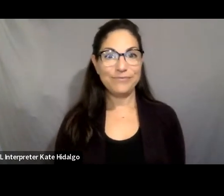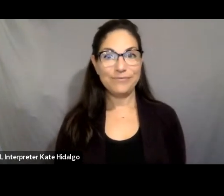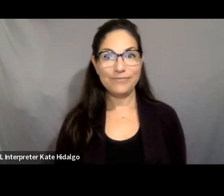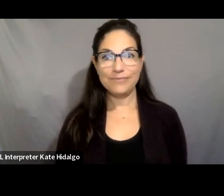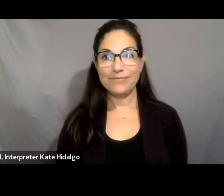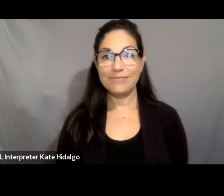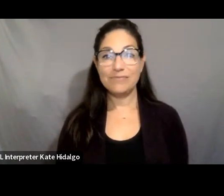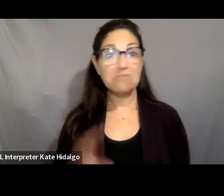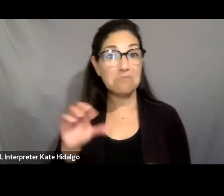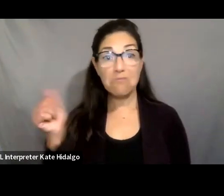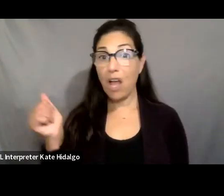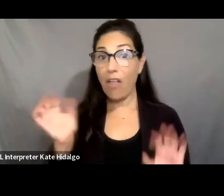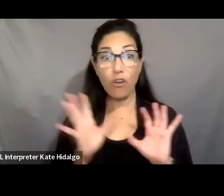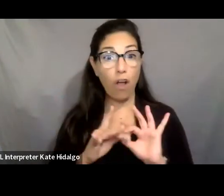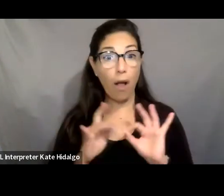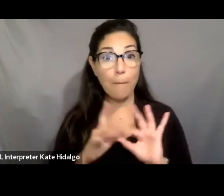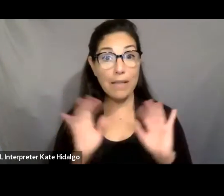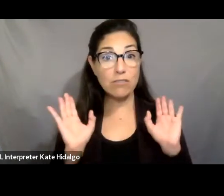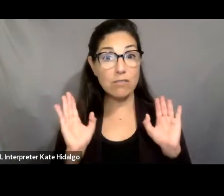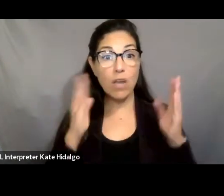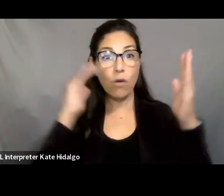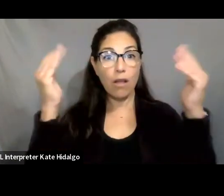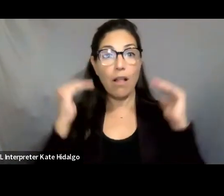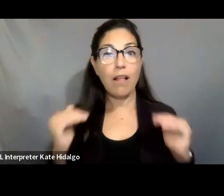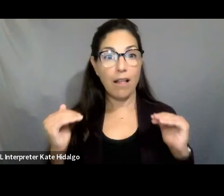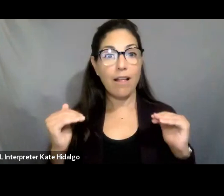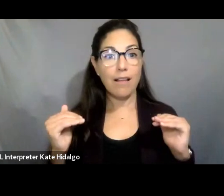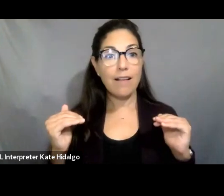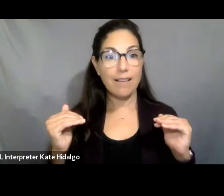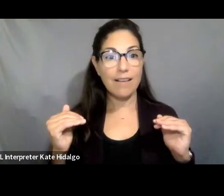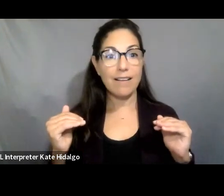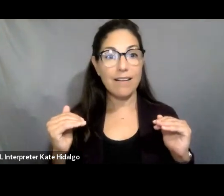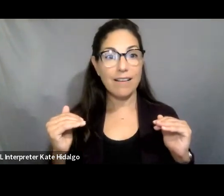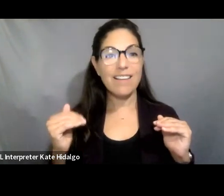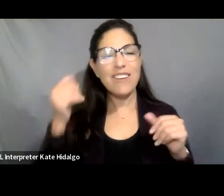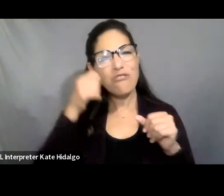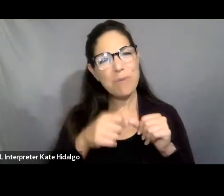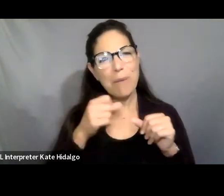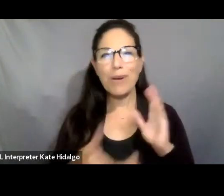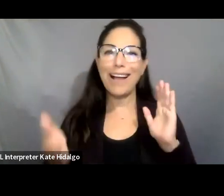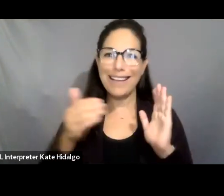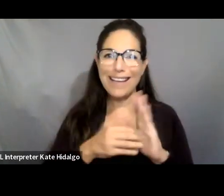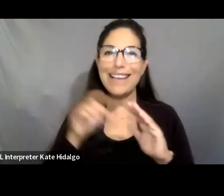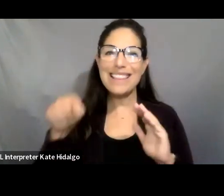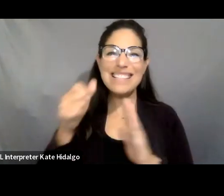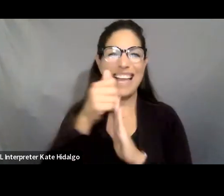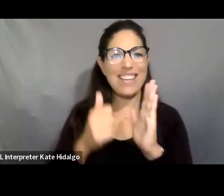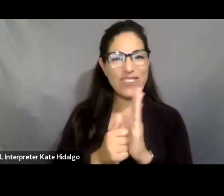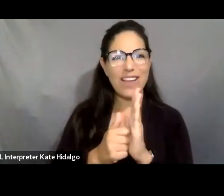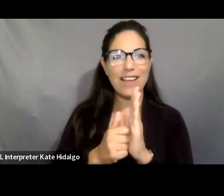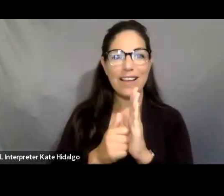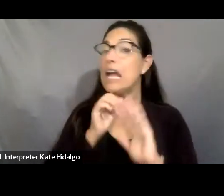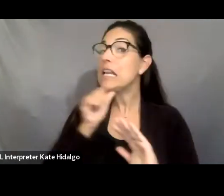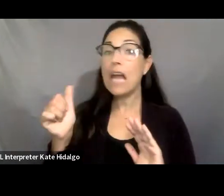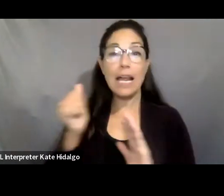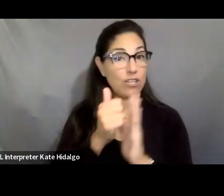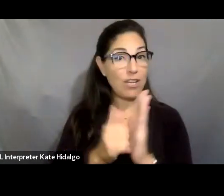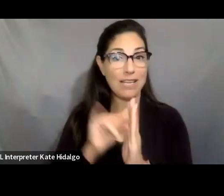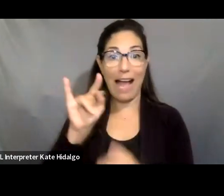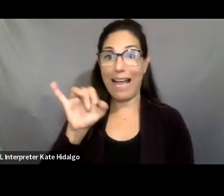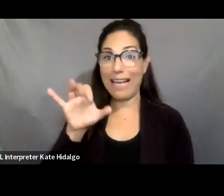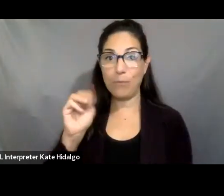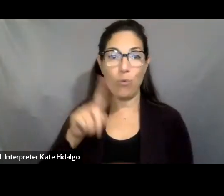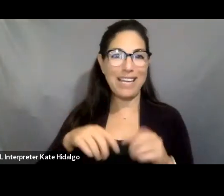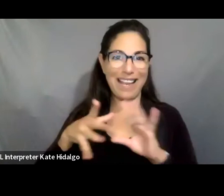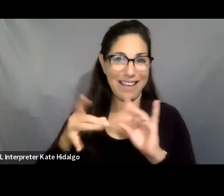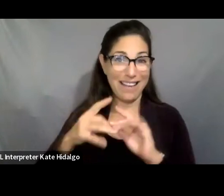Seeing no other comments, we are going to move to the next item. Again, just a reminder, this is not an agenda item, so we're not allowed to speak